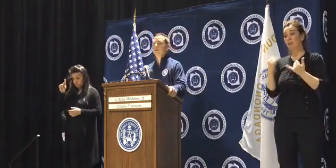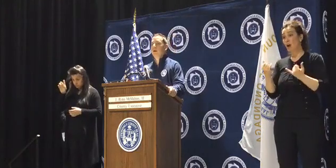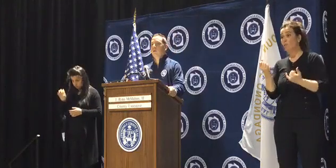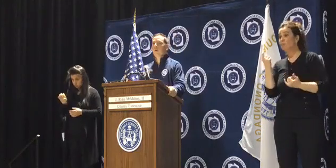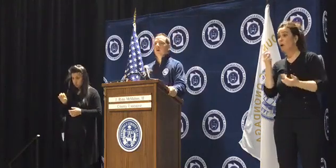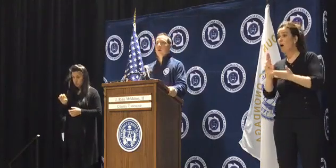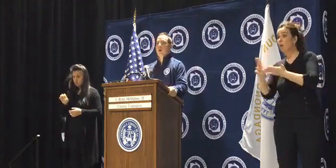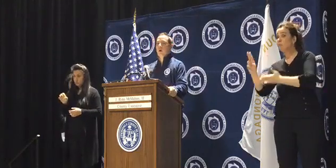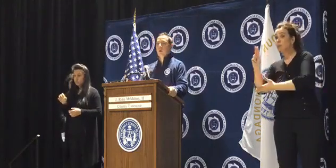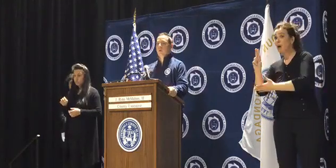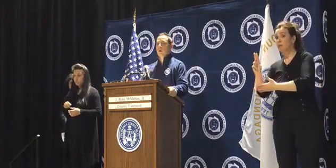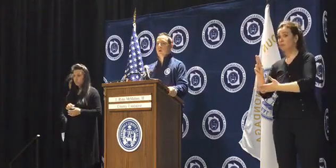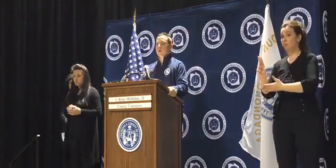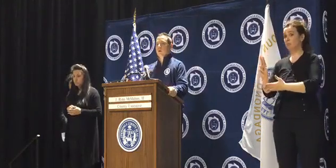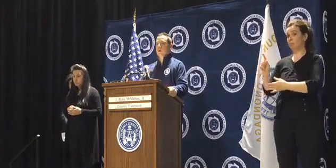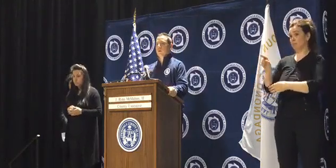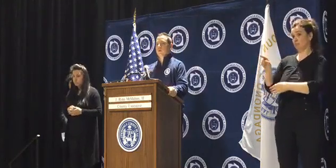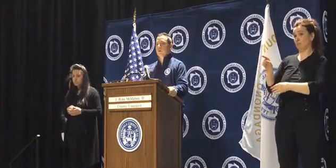capacity. So